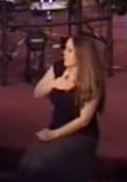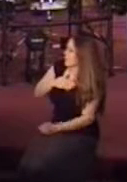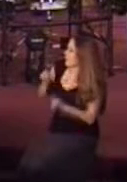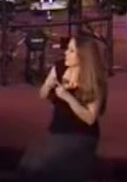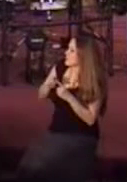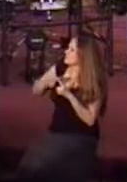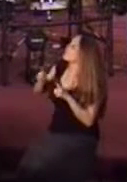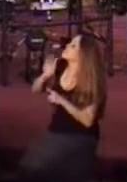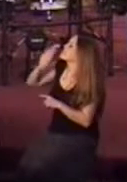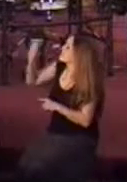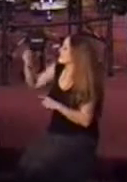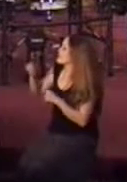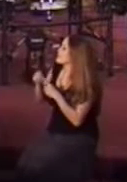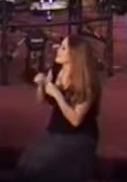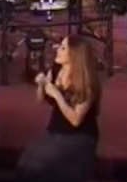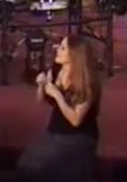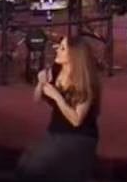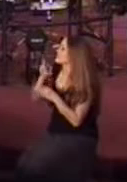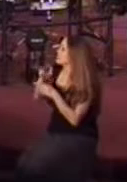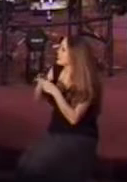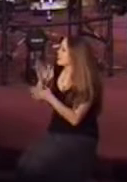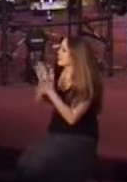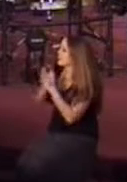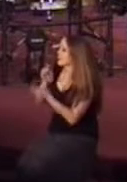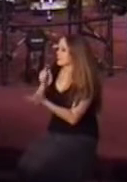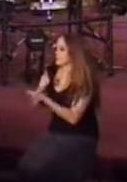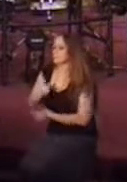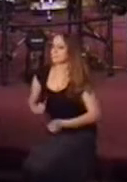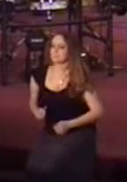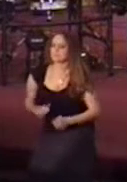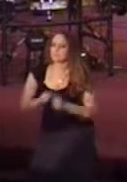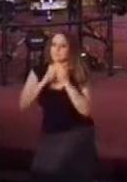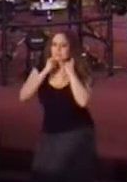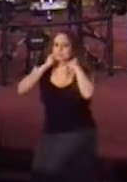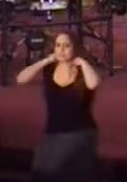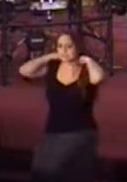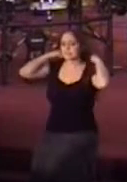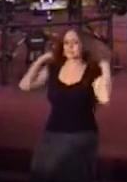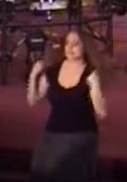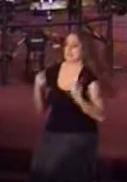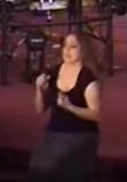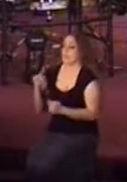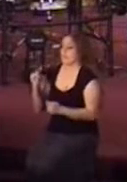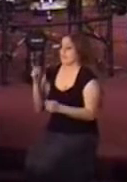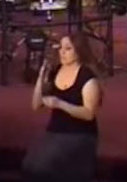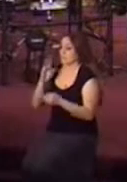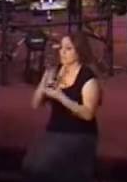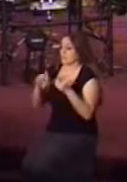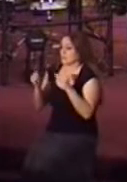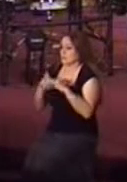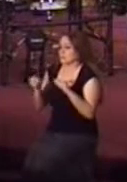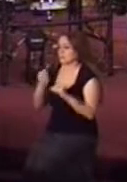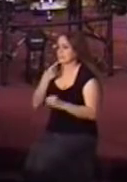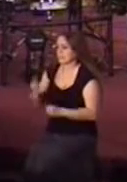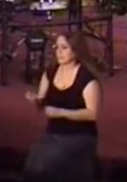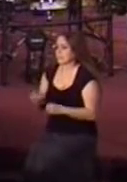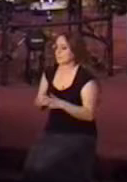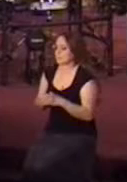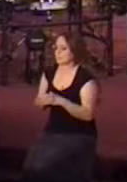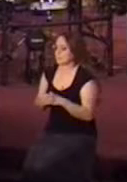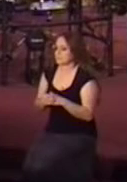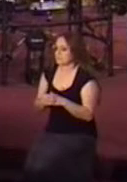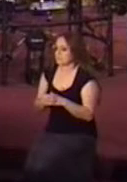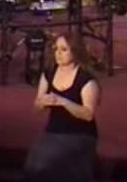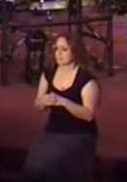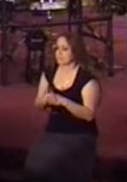your words. In your name I pray. Amen. So, the first story I want to tell you, I'm not much